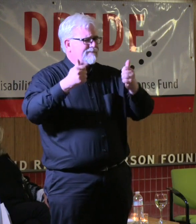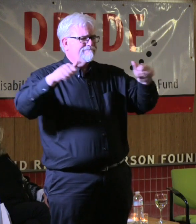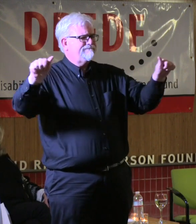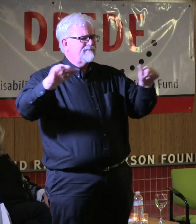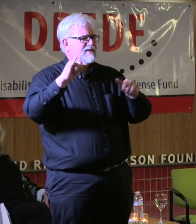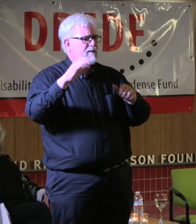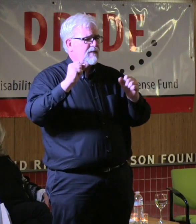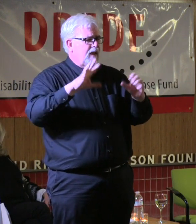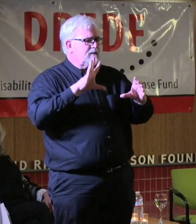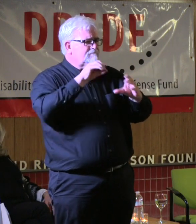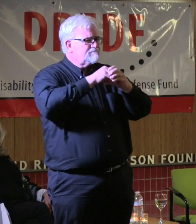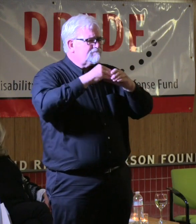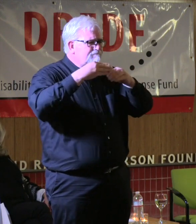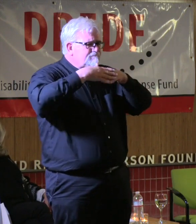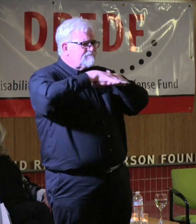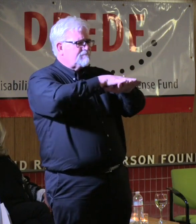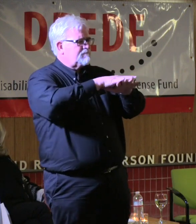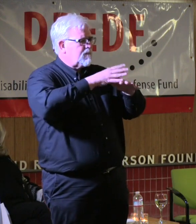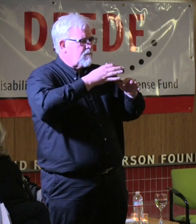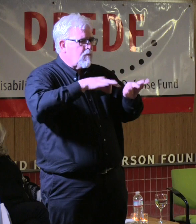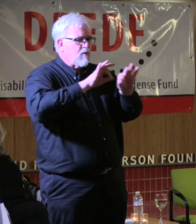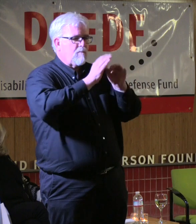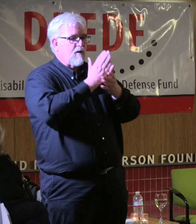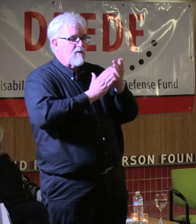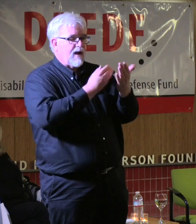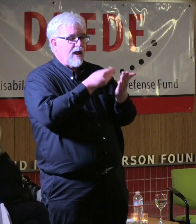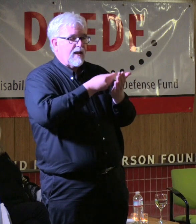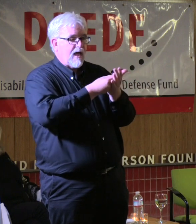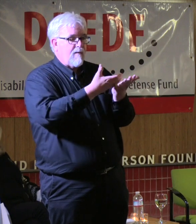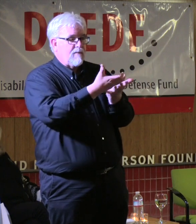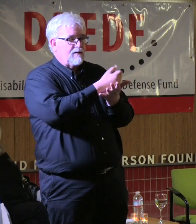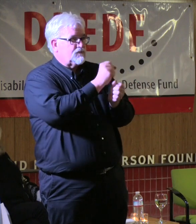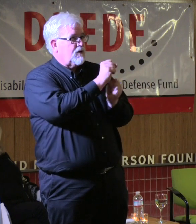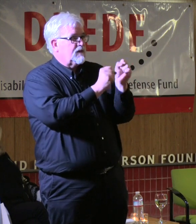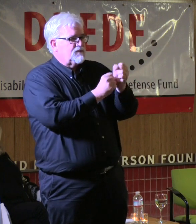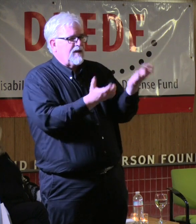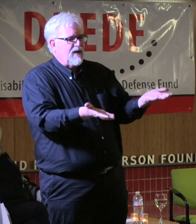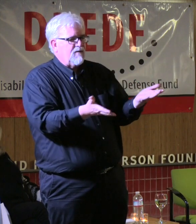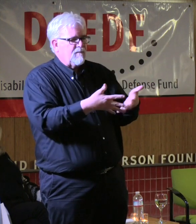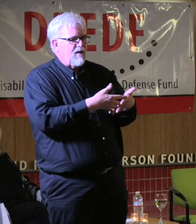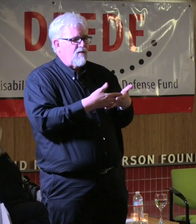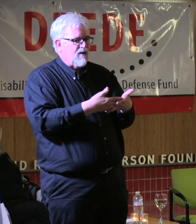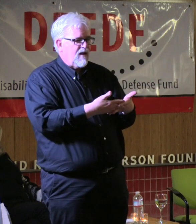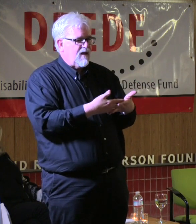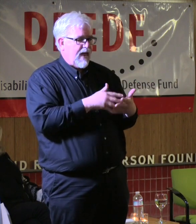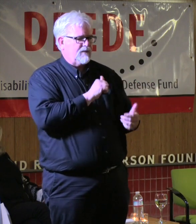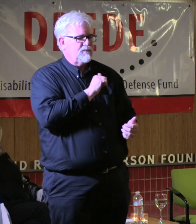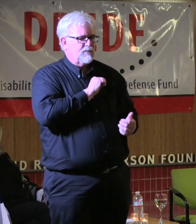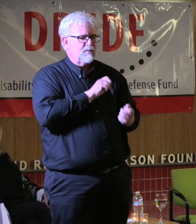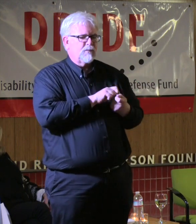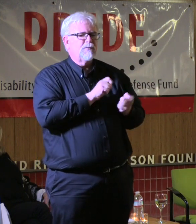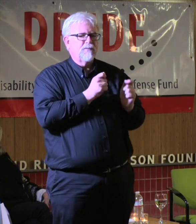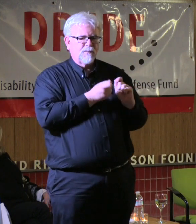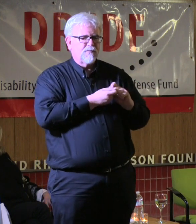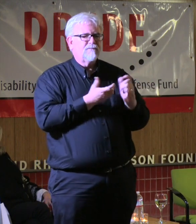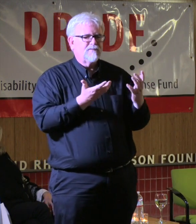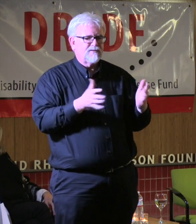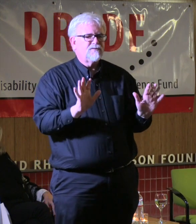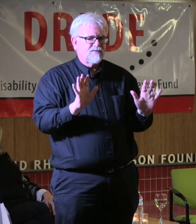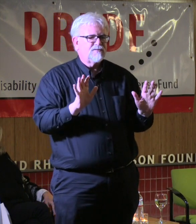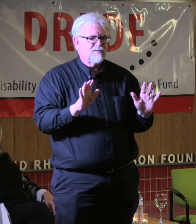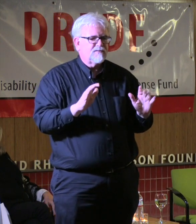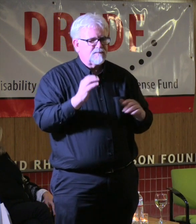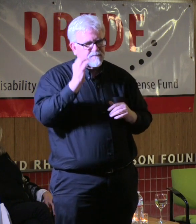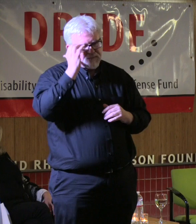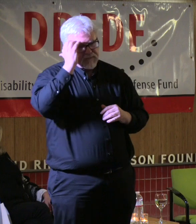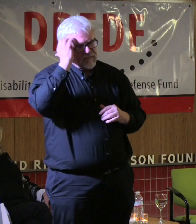be an important part of our economic structure in America. So the attitudes are changing.